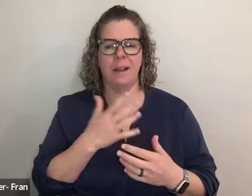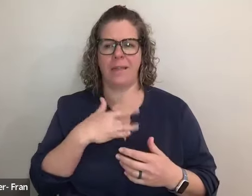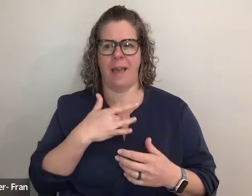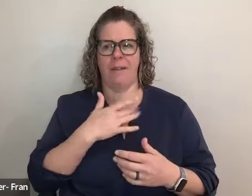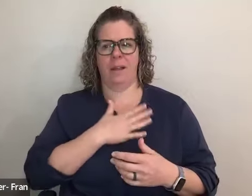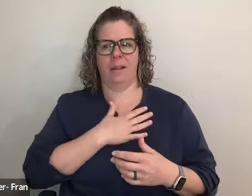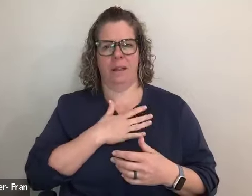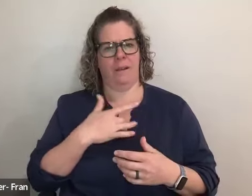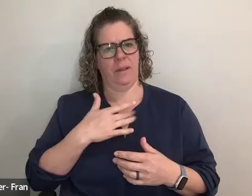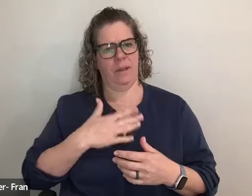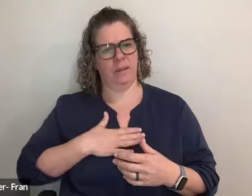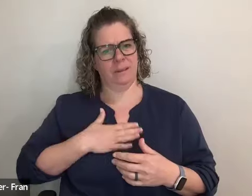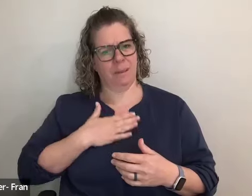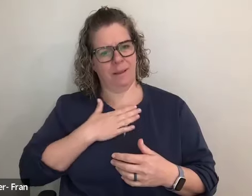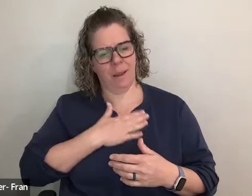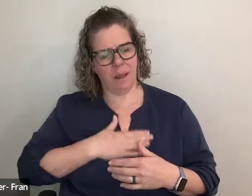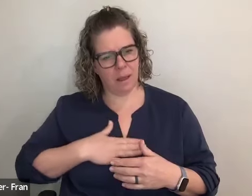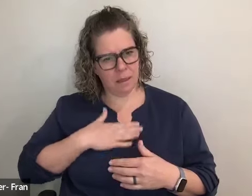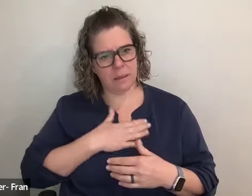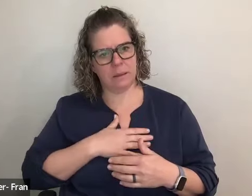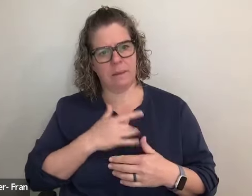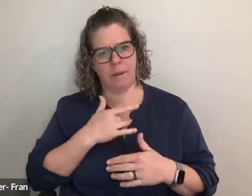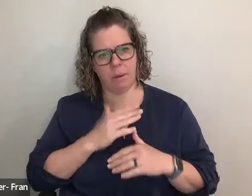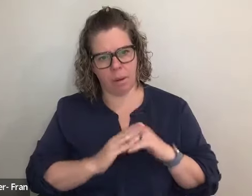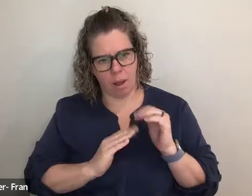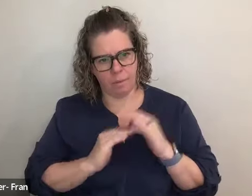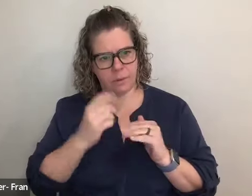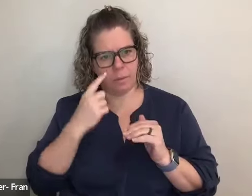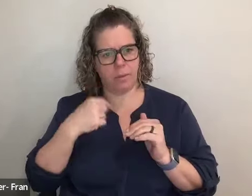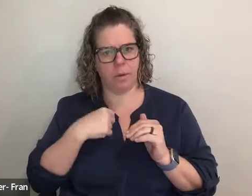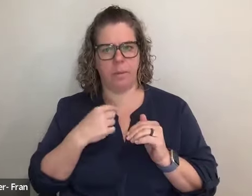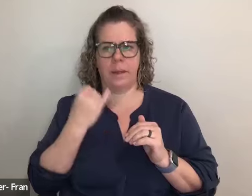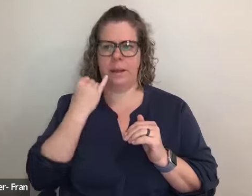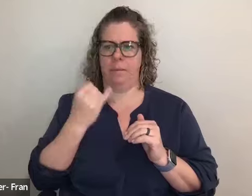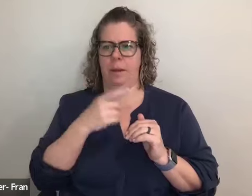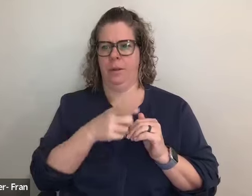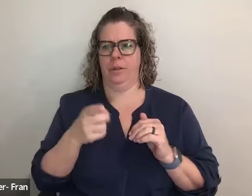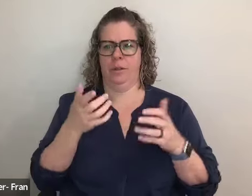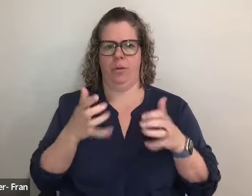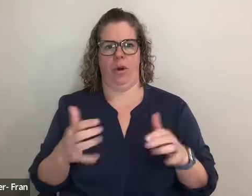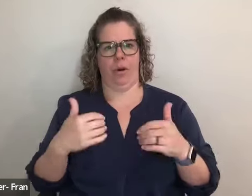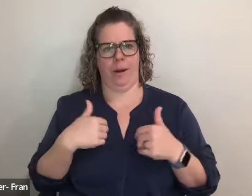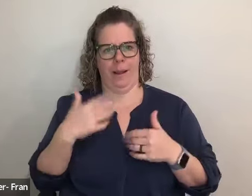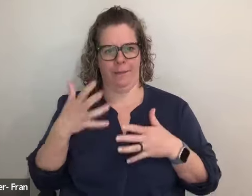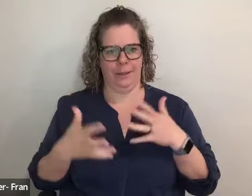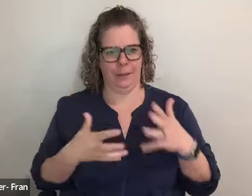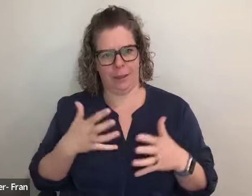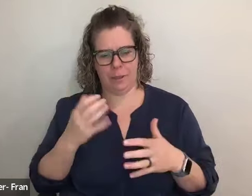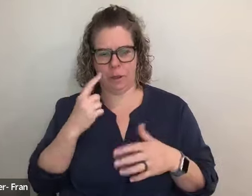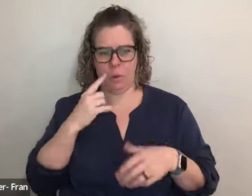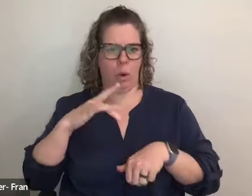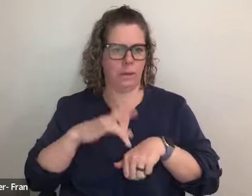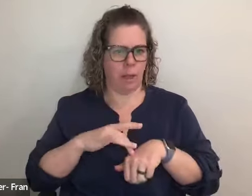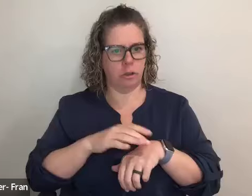It's very pleasant and comforting. And so I would imagine we all already have some type